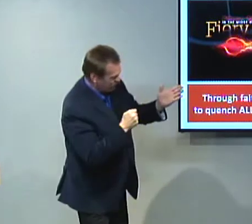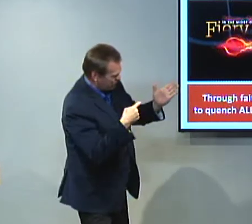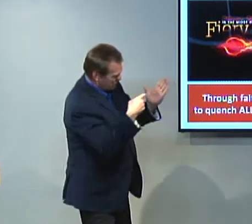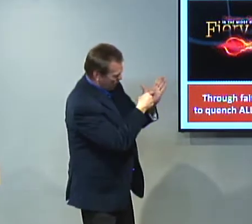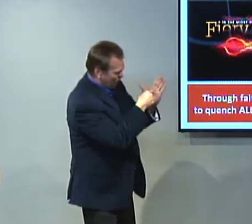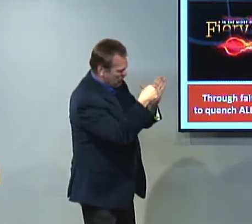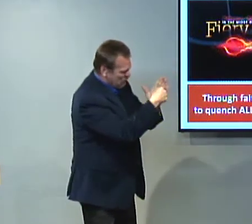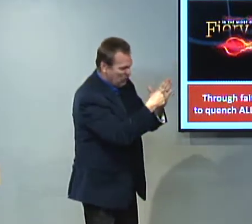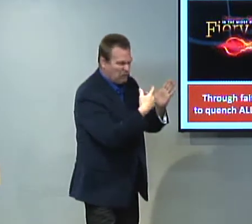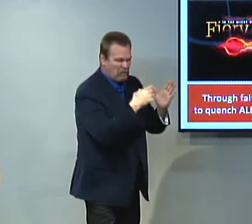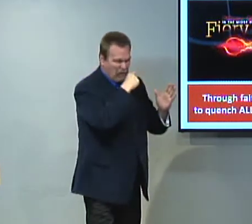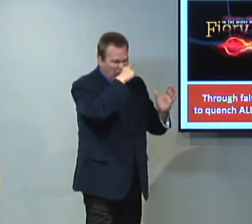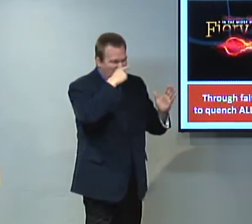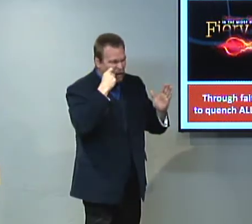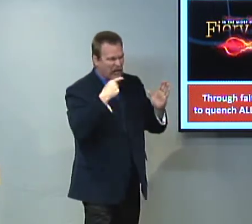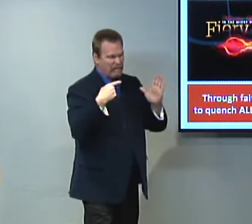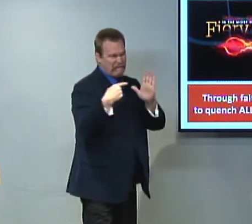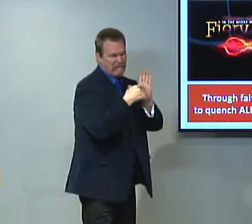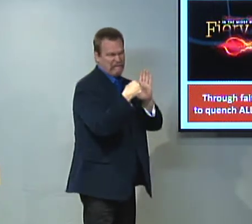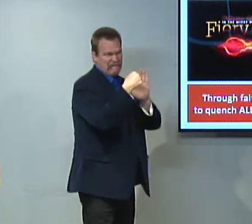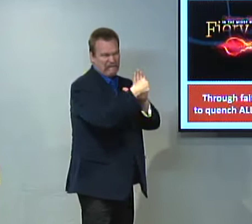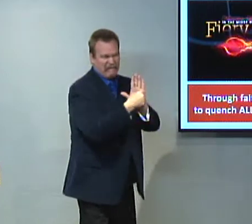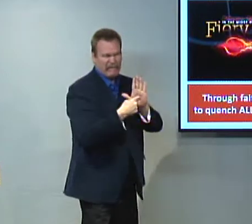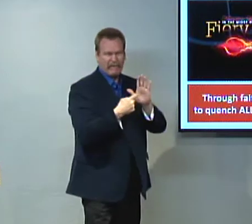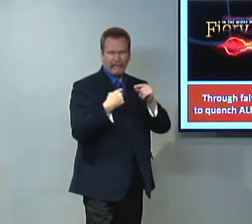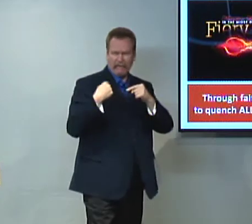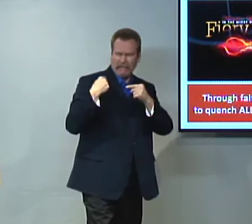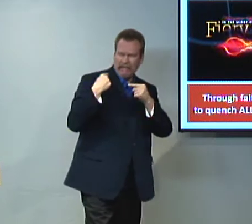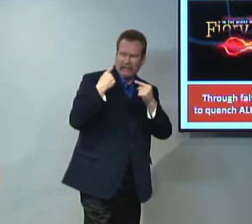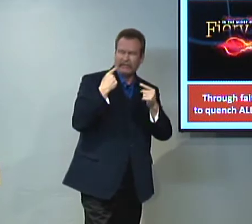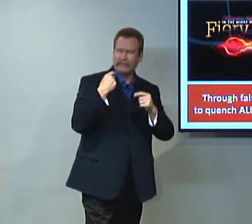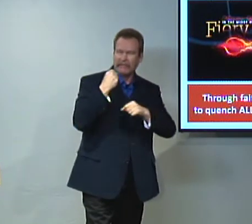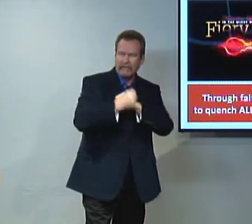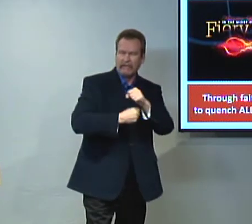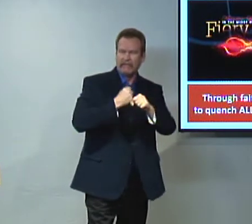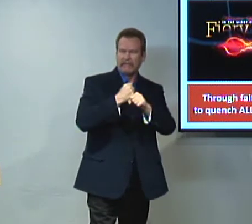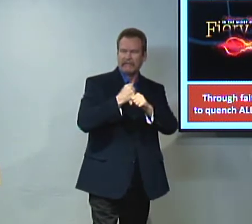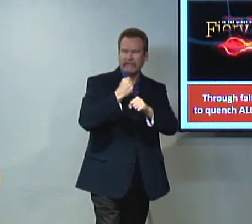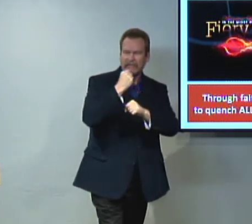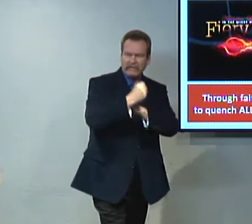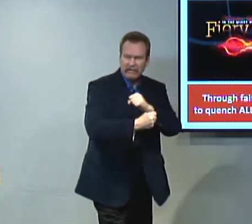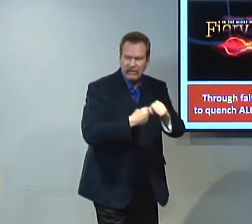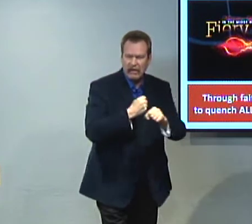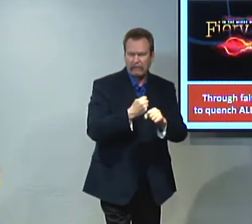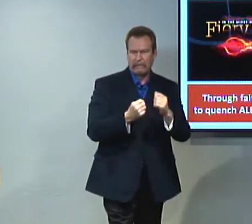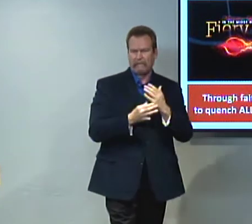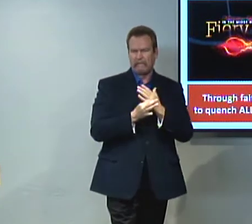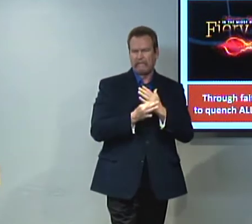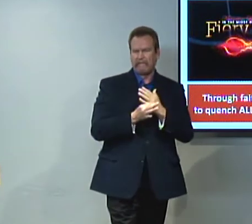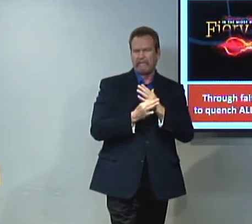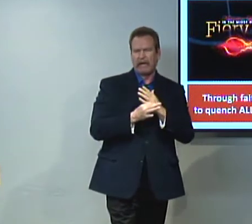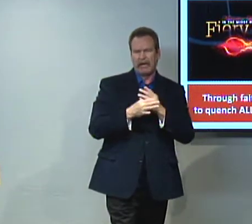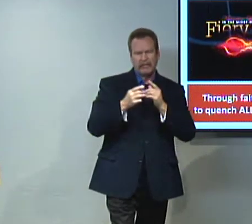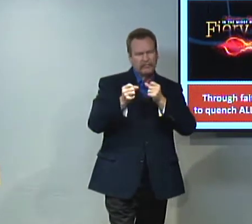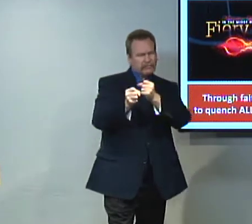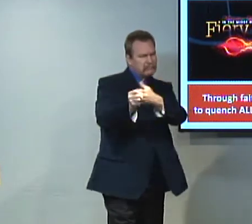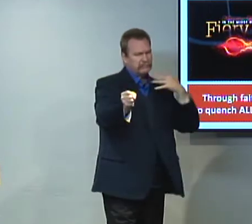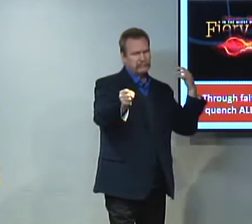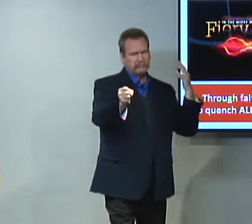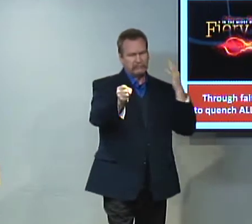shield, and if you looked at it and could see all the marks in it from one's lifetime, from all of the years, from all